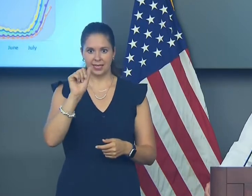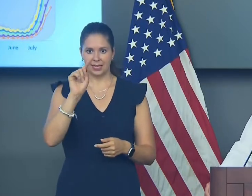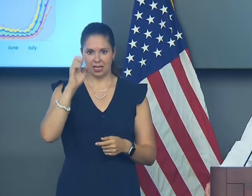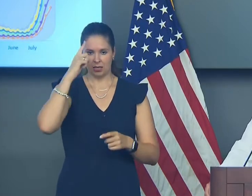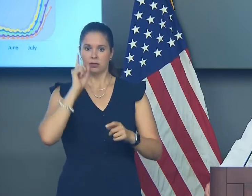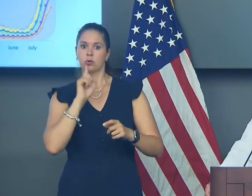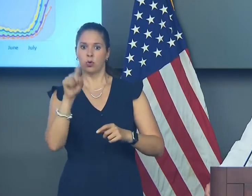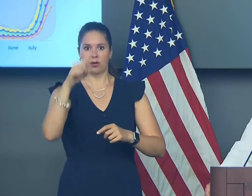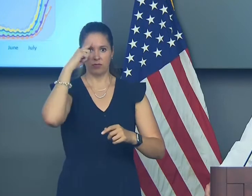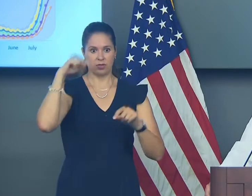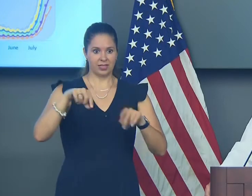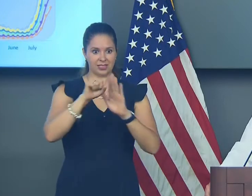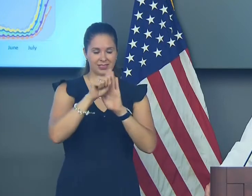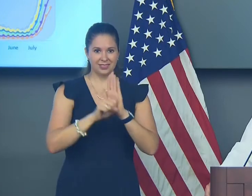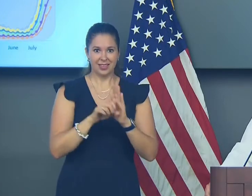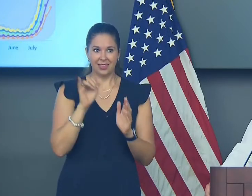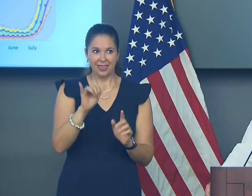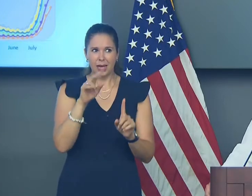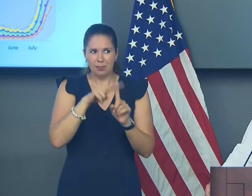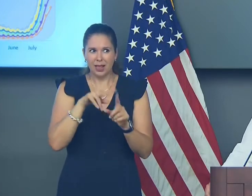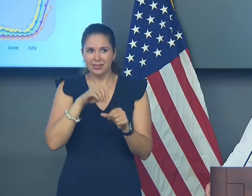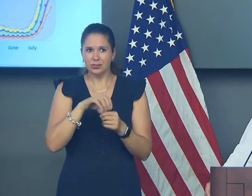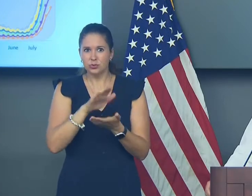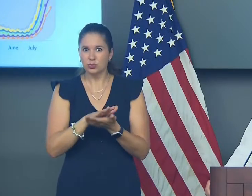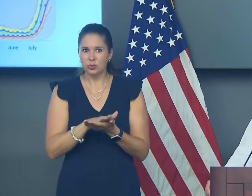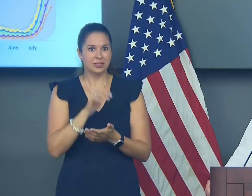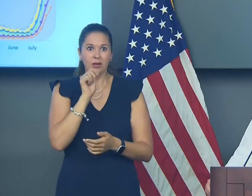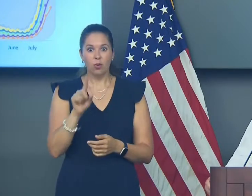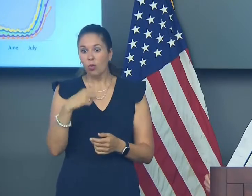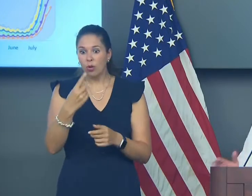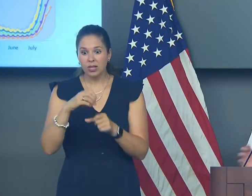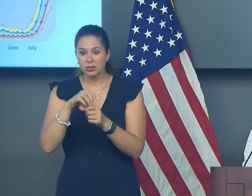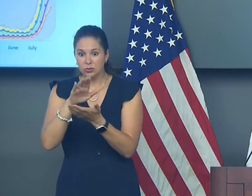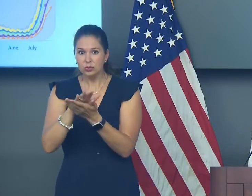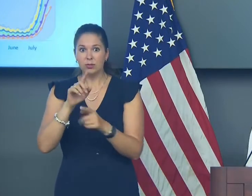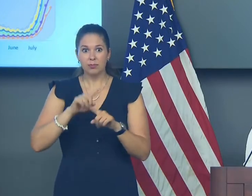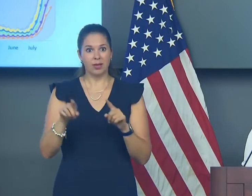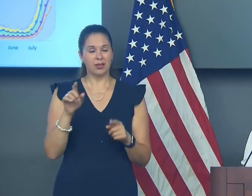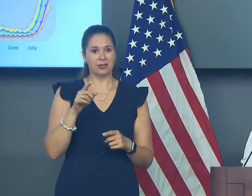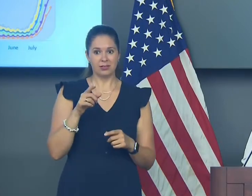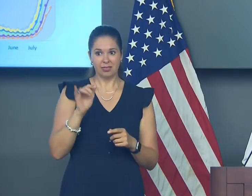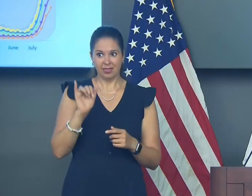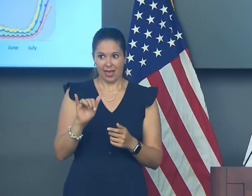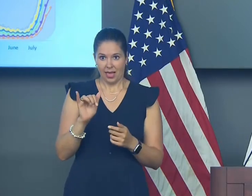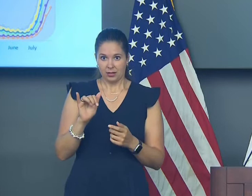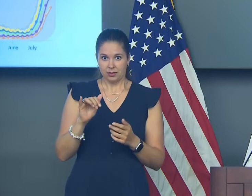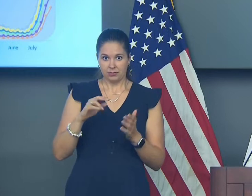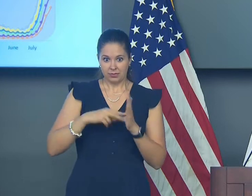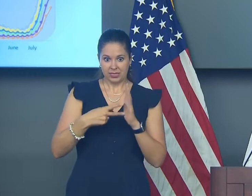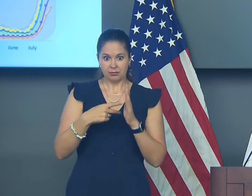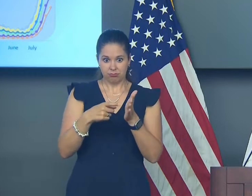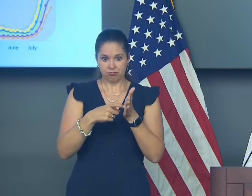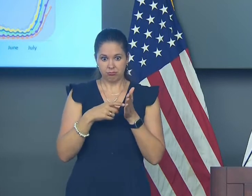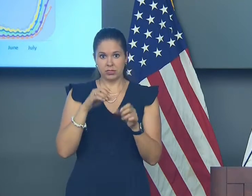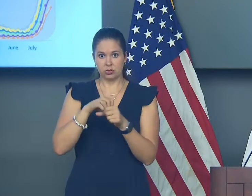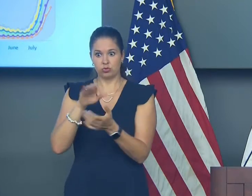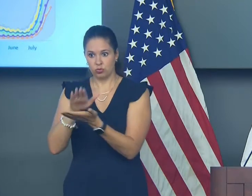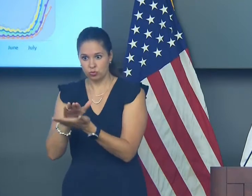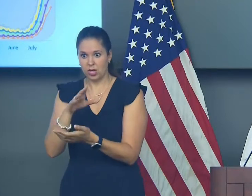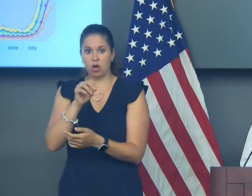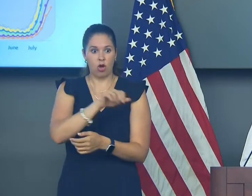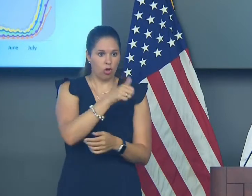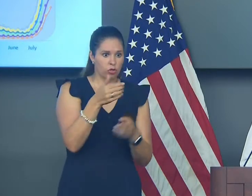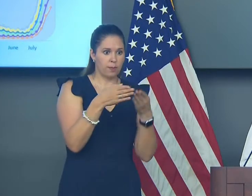for our state apply in our schools. Not only in our schools, but they apply in our schools just like they apply in other public indoor